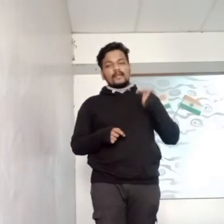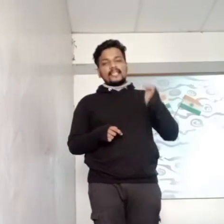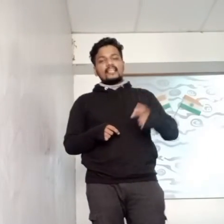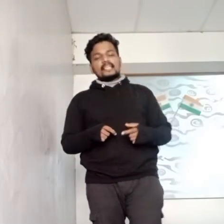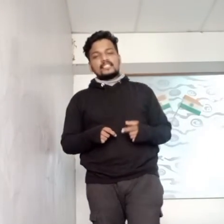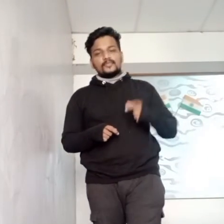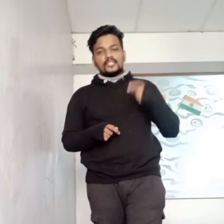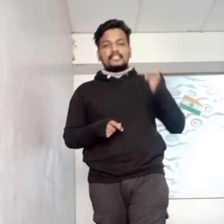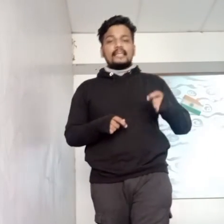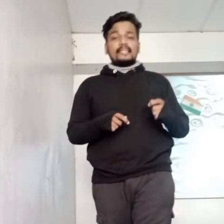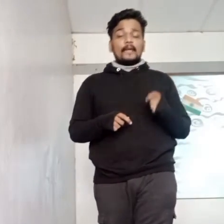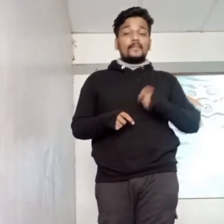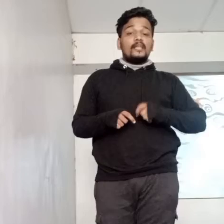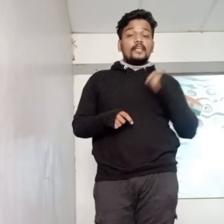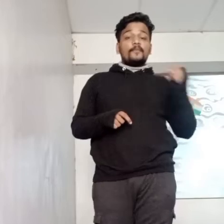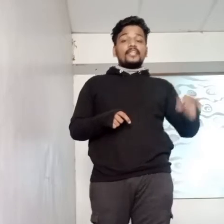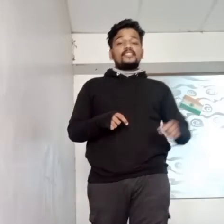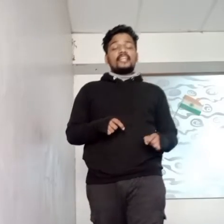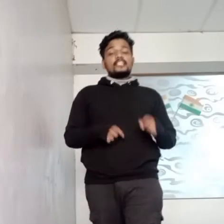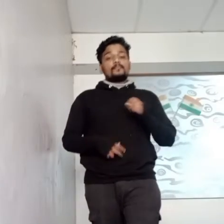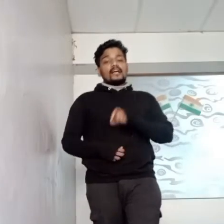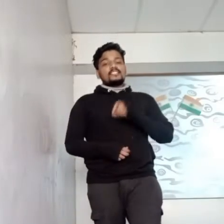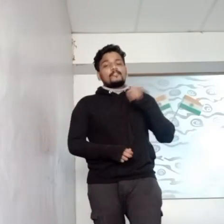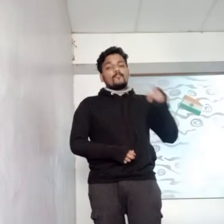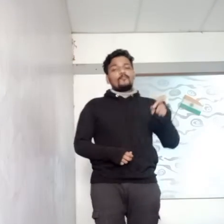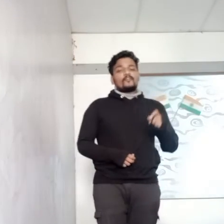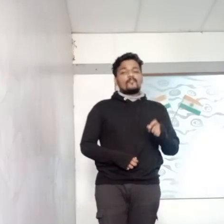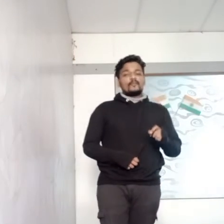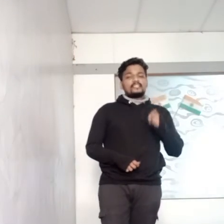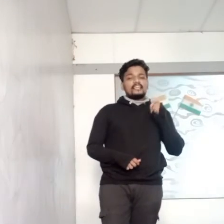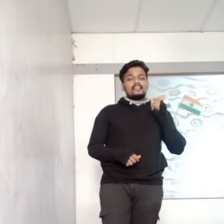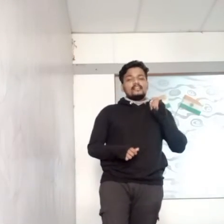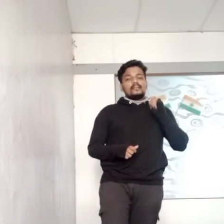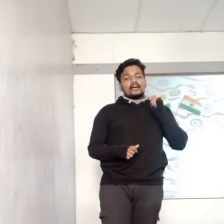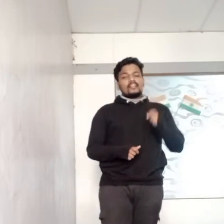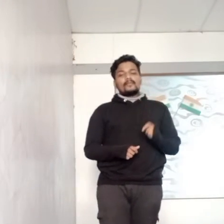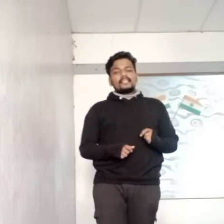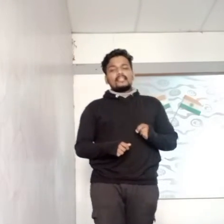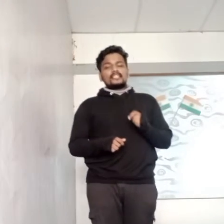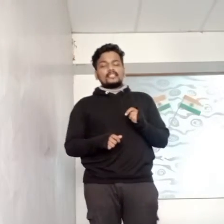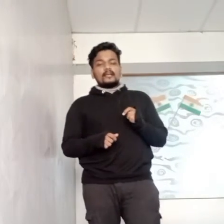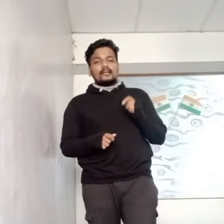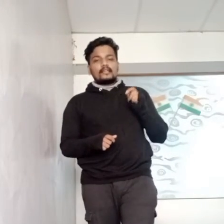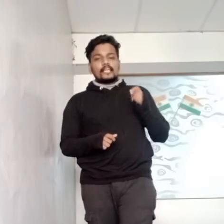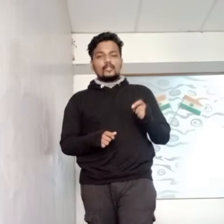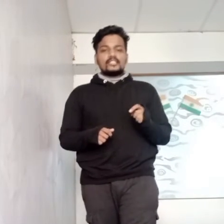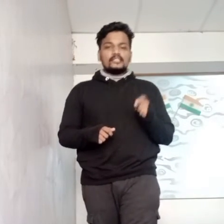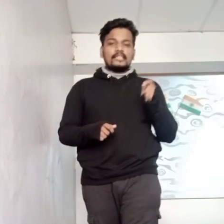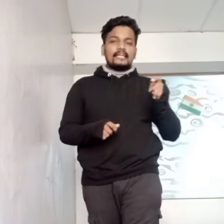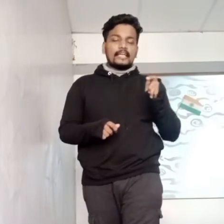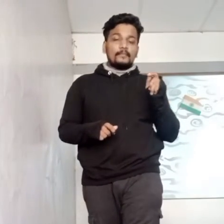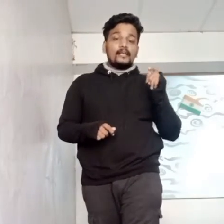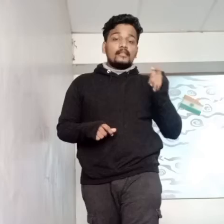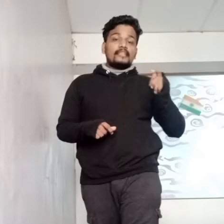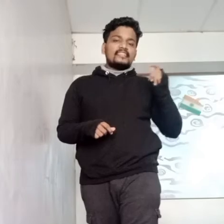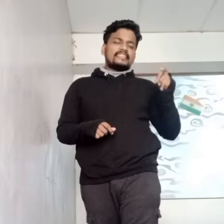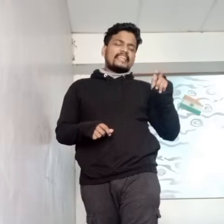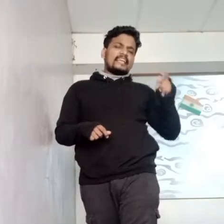arithmetical exception. That time if any thread is passing for performing their arithmetical calculation, that time that thread is